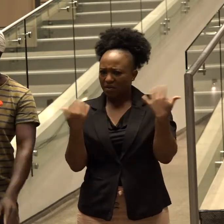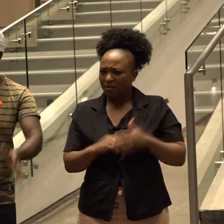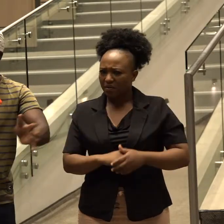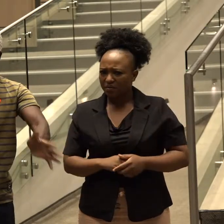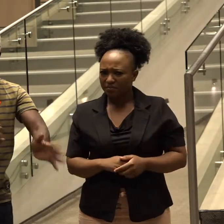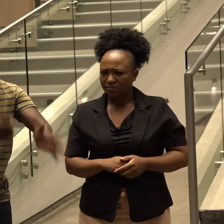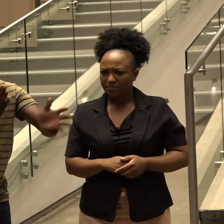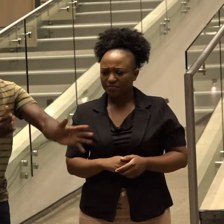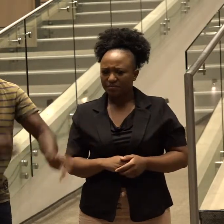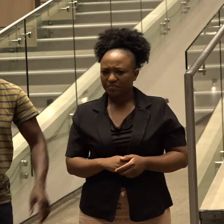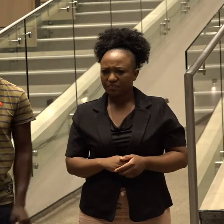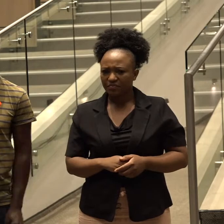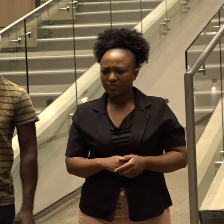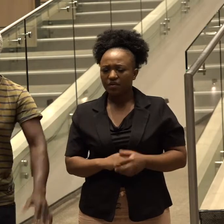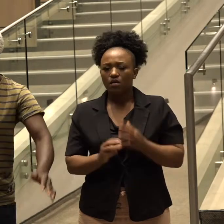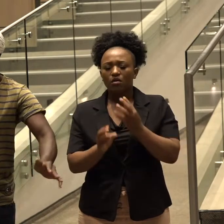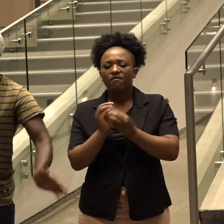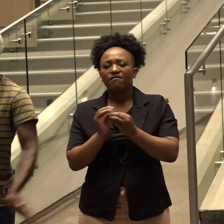foreign